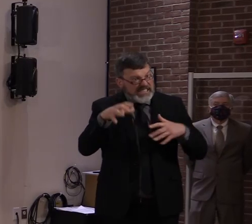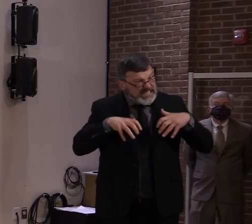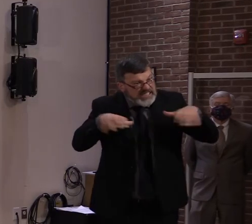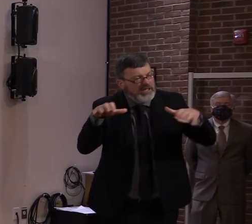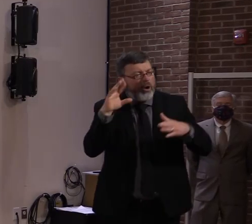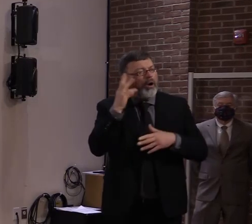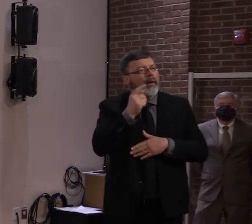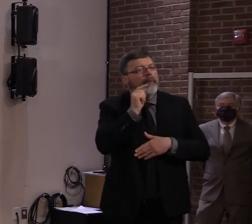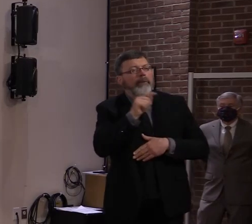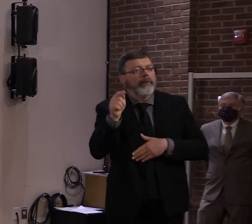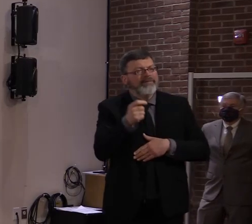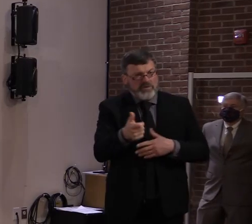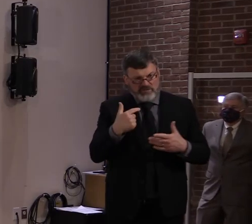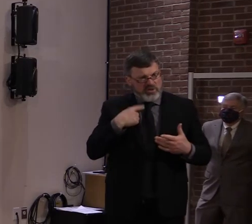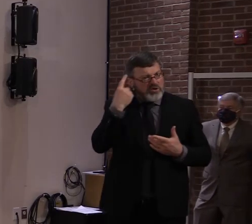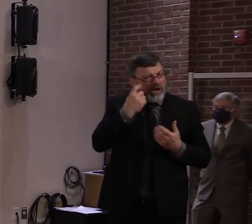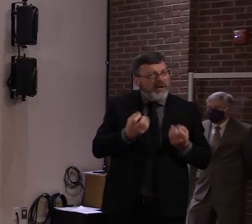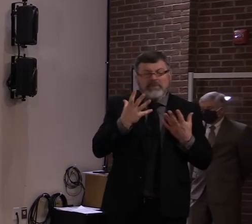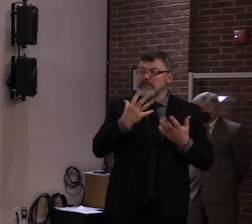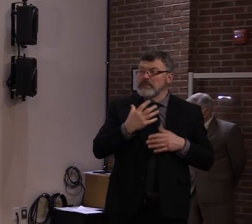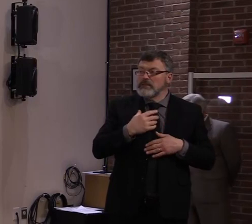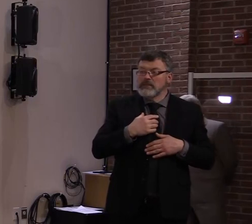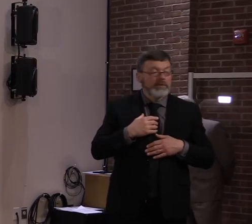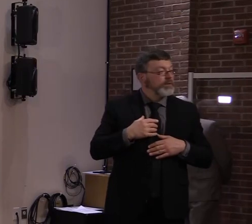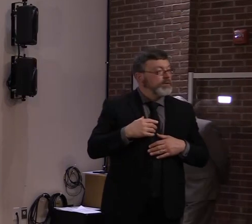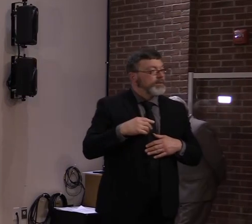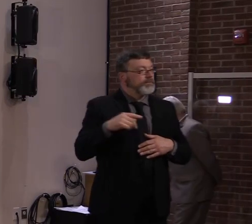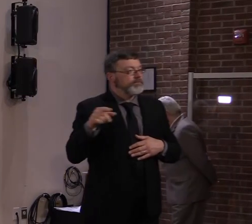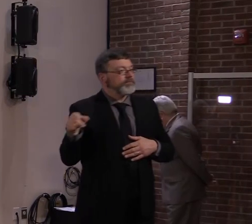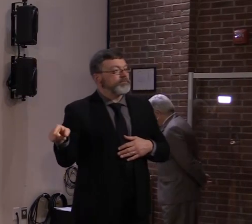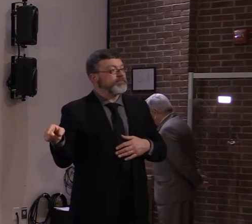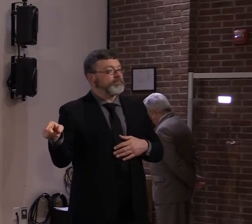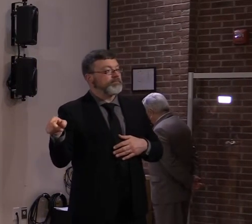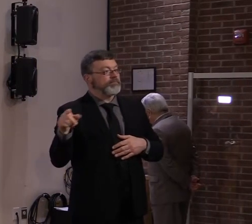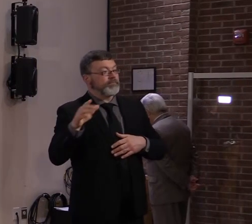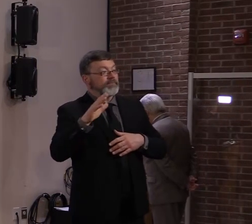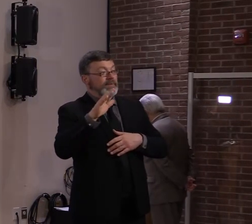So a lot of questions there and a lot of different information.